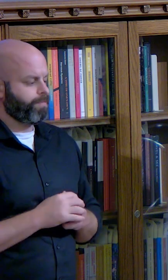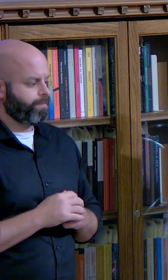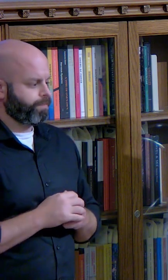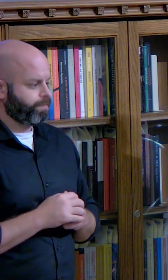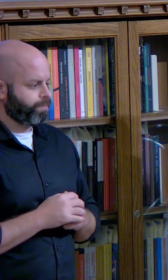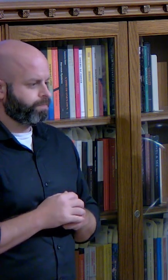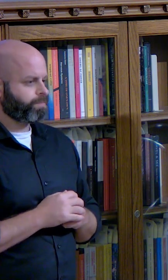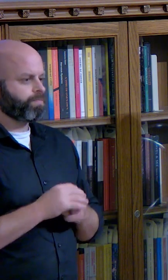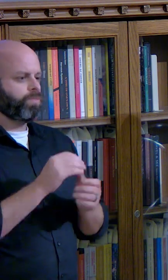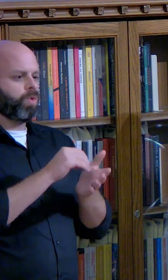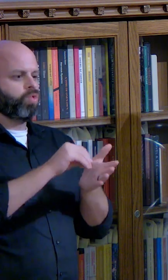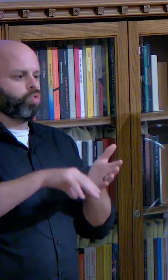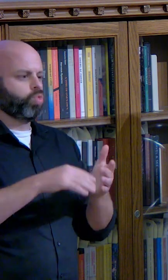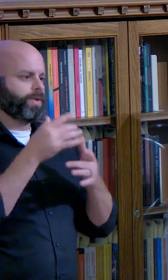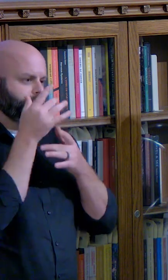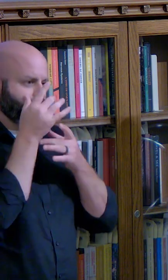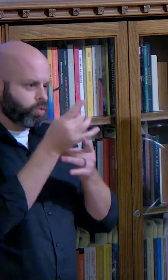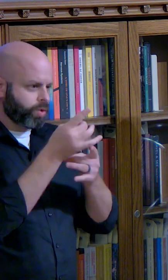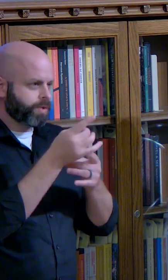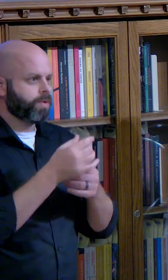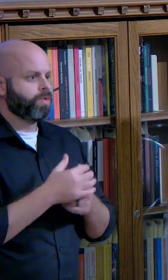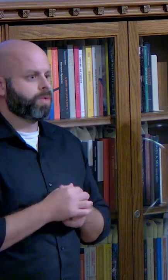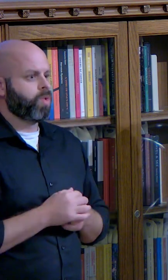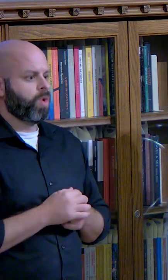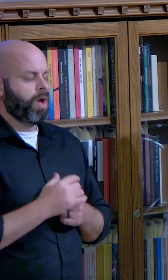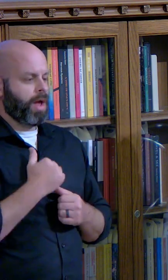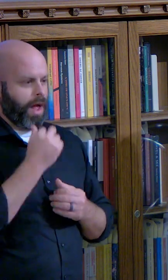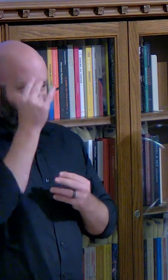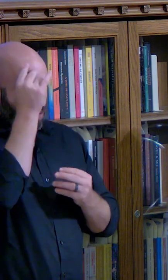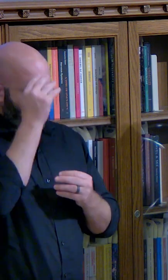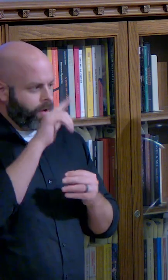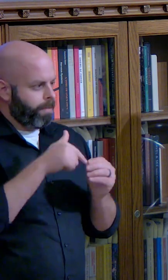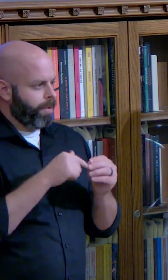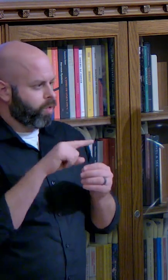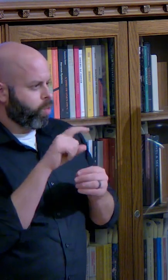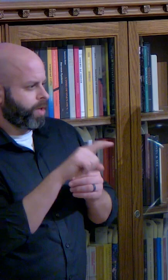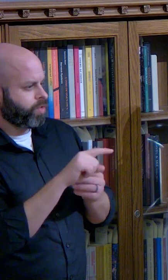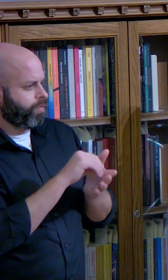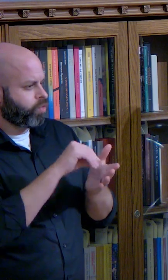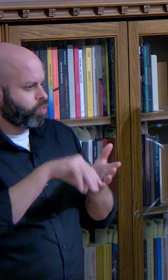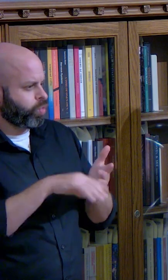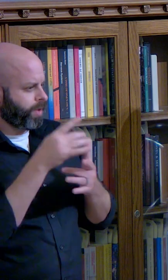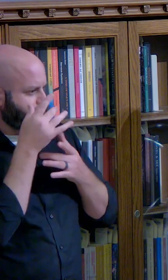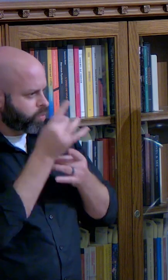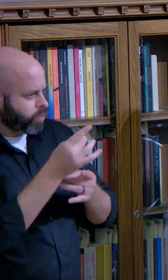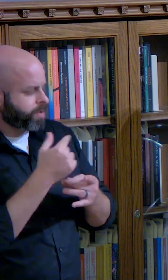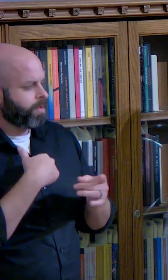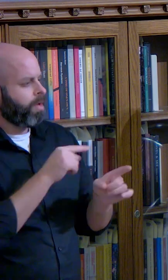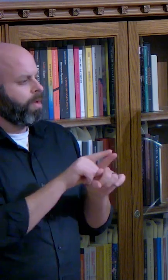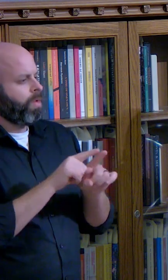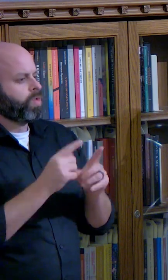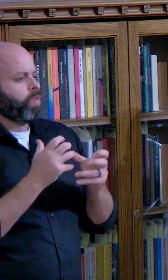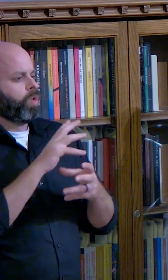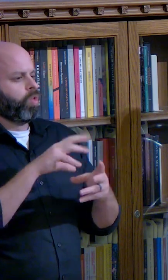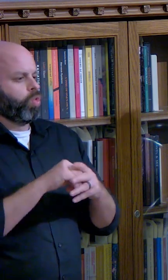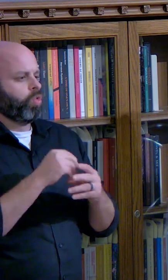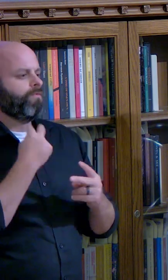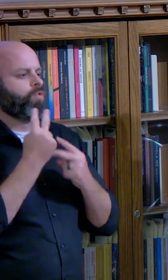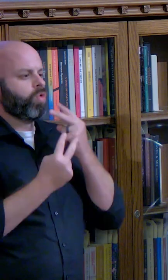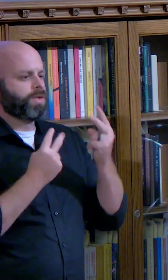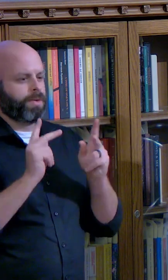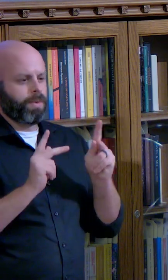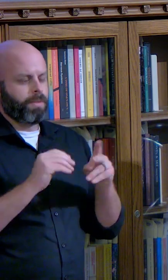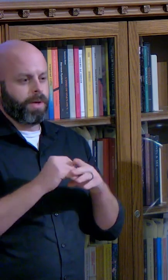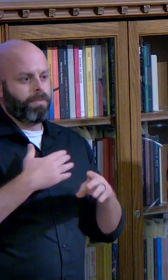interests so when I thought about this question of student interest I wanted to also include voices of people in my